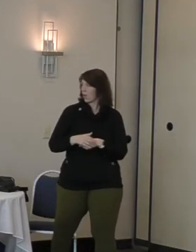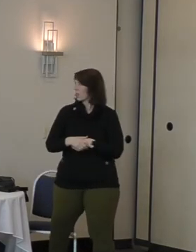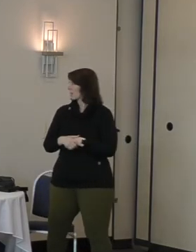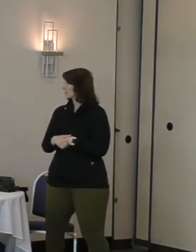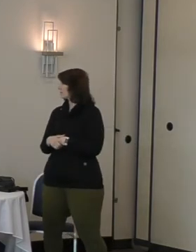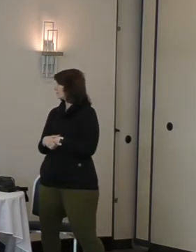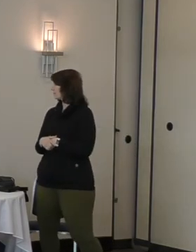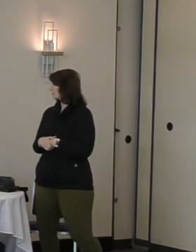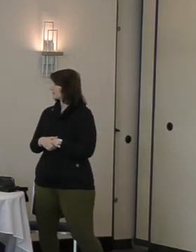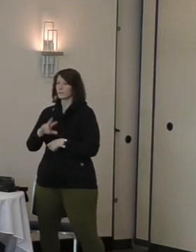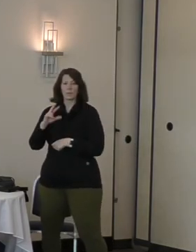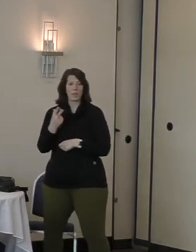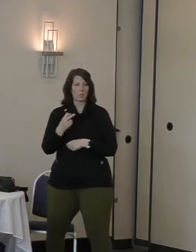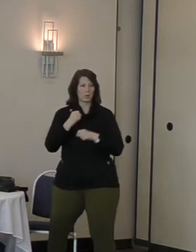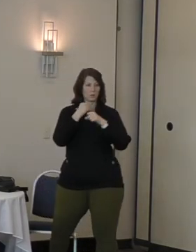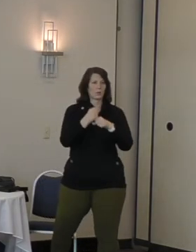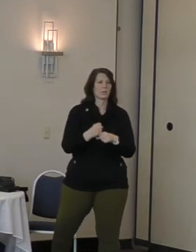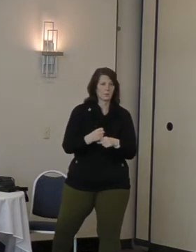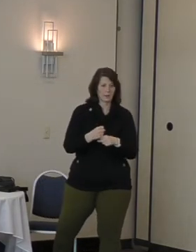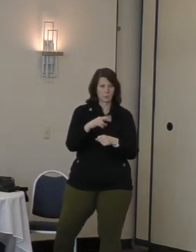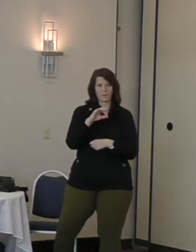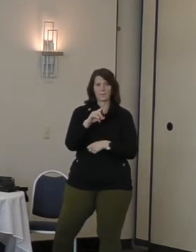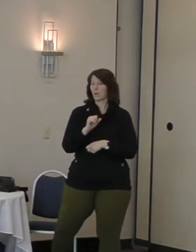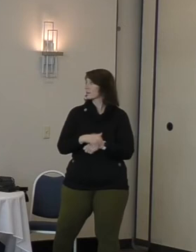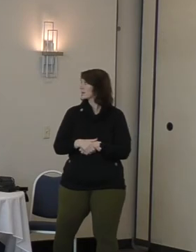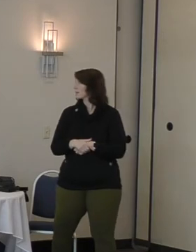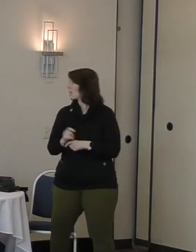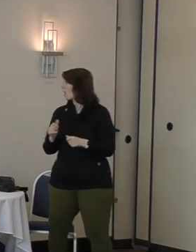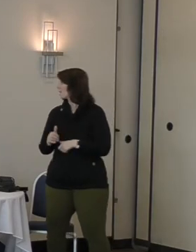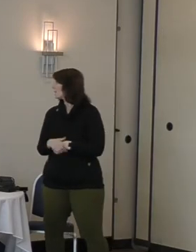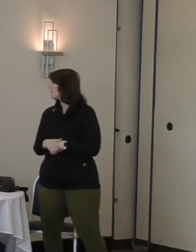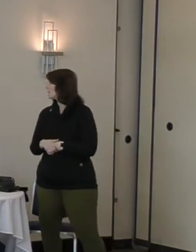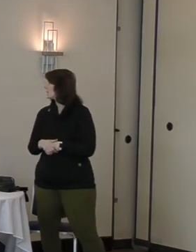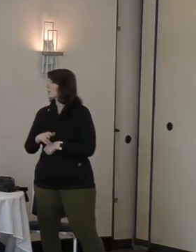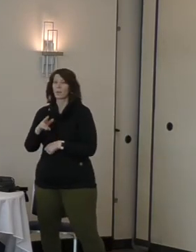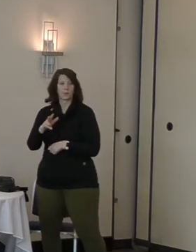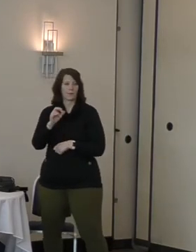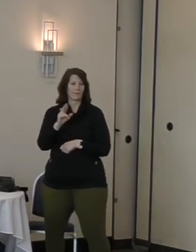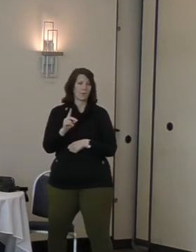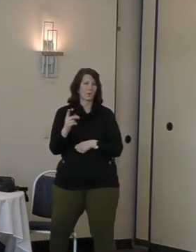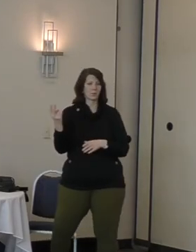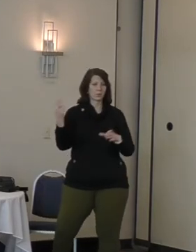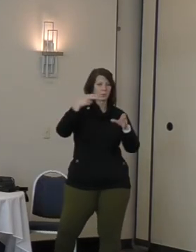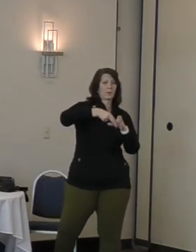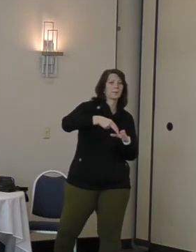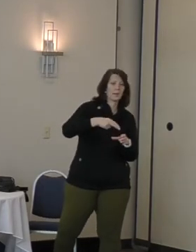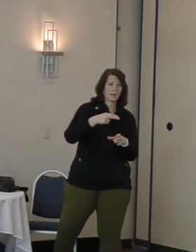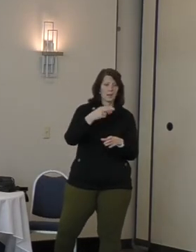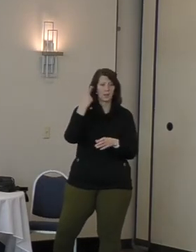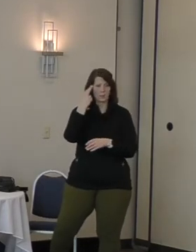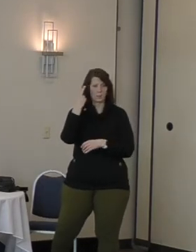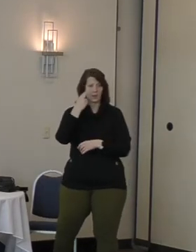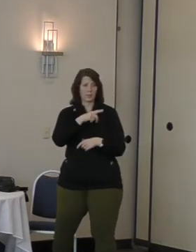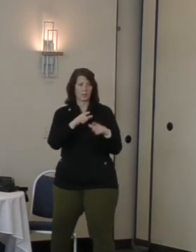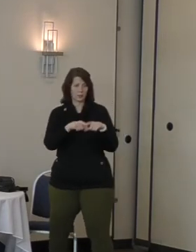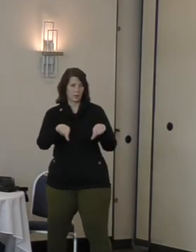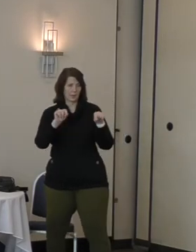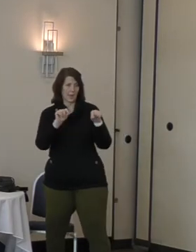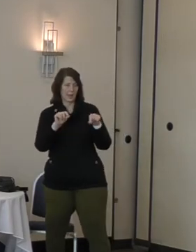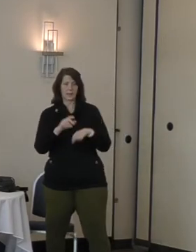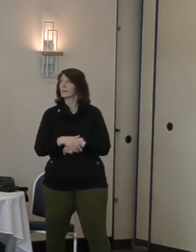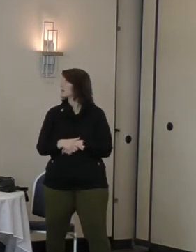right, then they took a third crash ball with their forwards, and all of a sudden, three of the forwards just kind of leaped back when they realized Japan had overcommitted to this